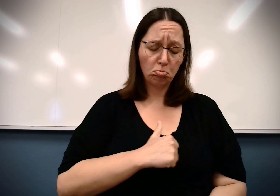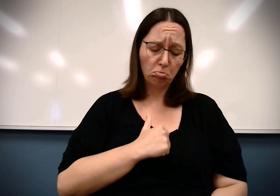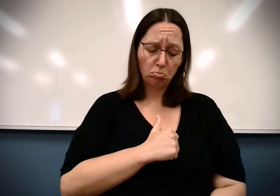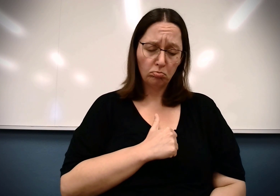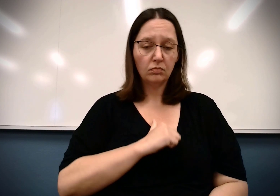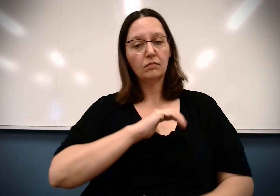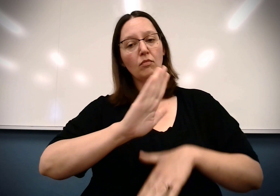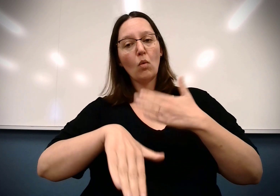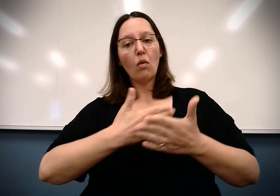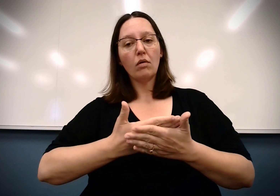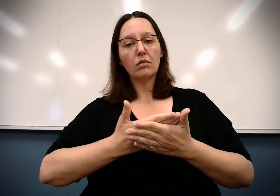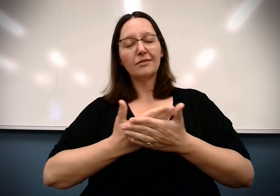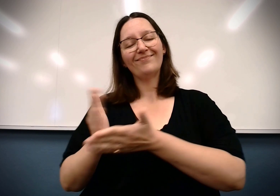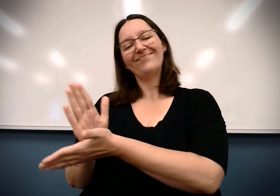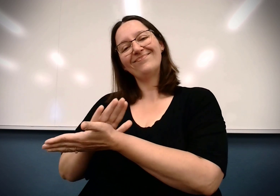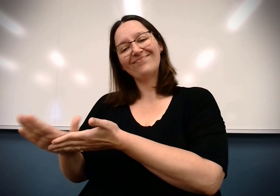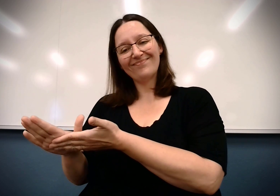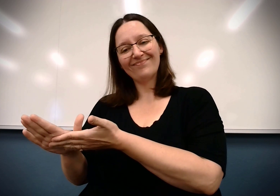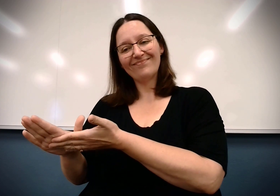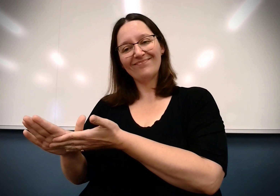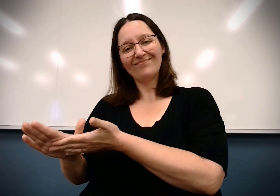face. All, and nice.